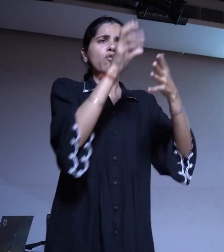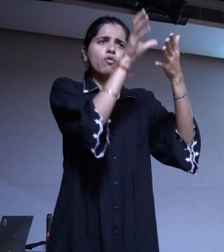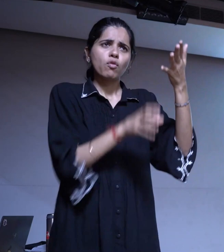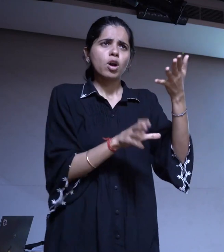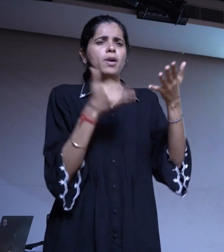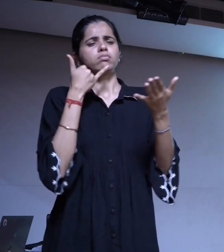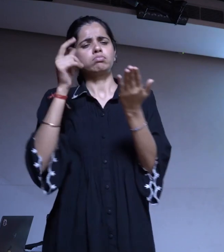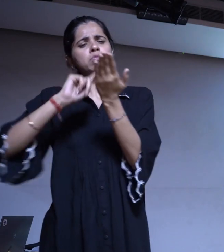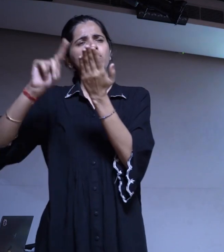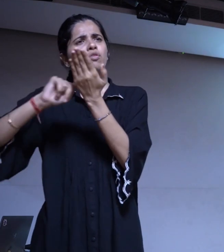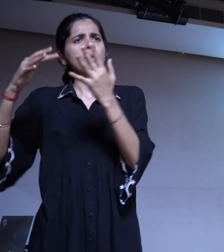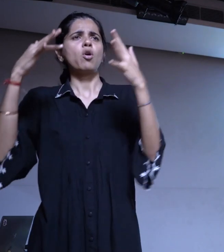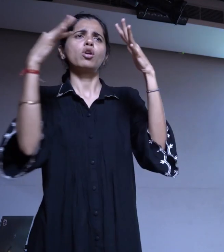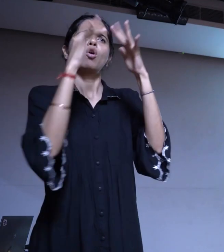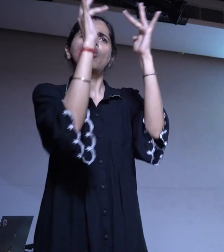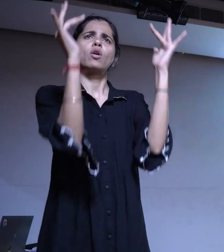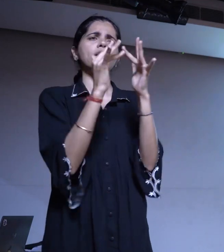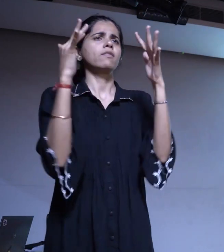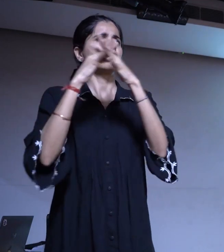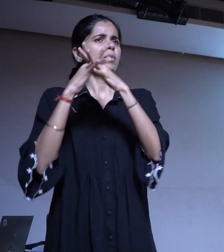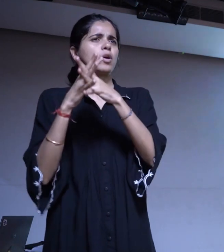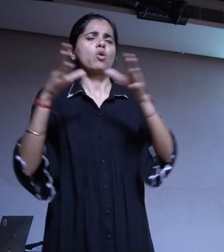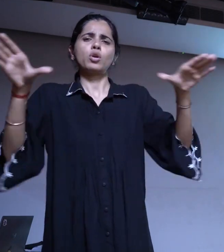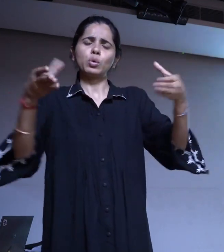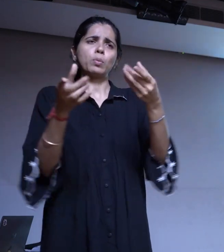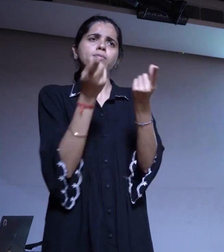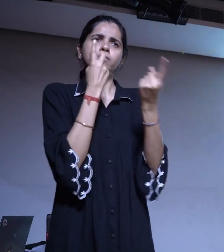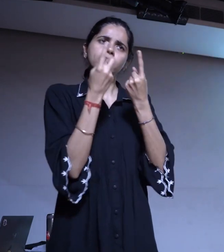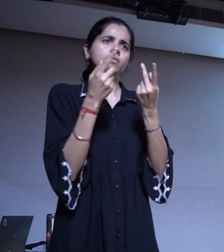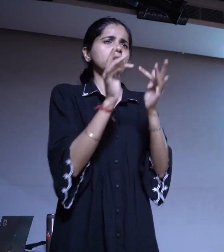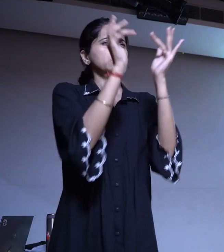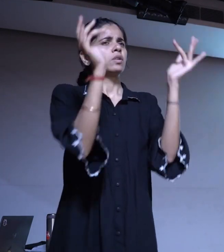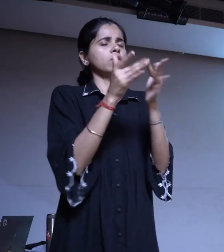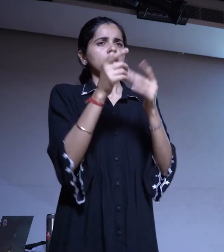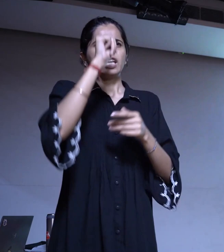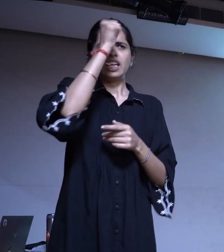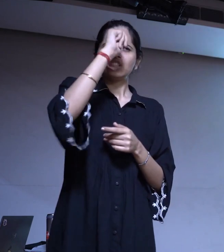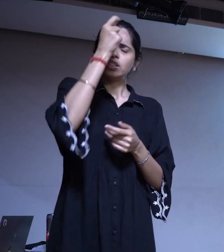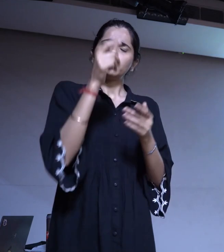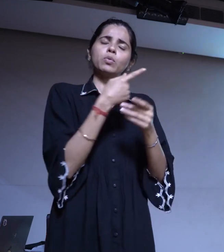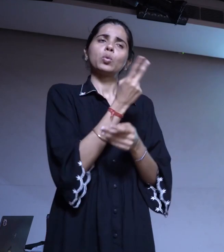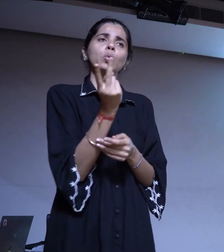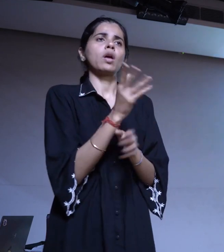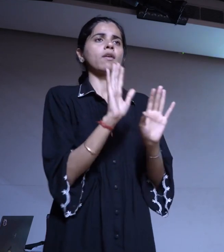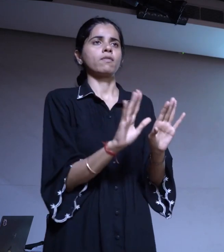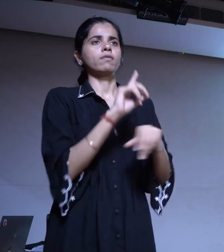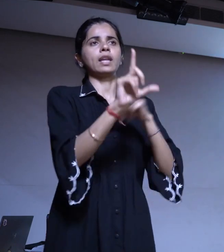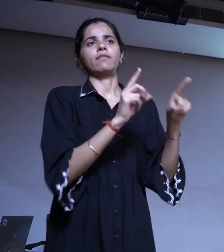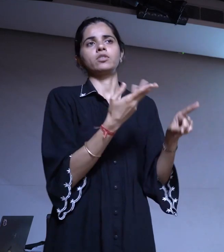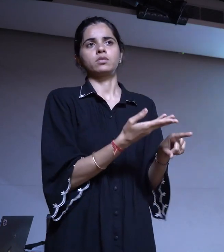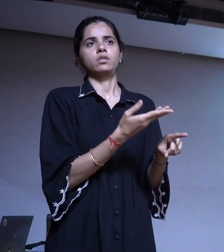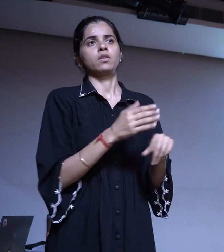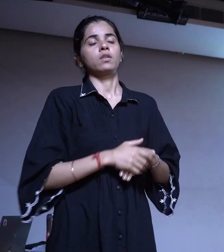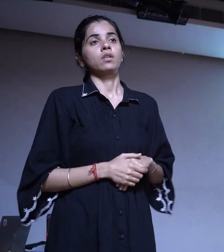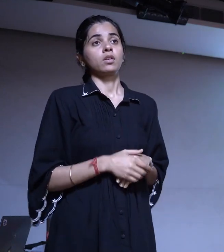format and is very adaptable to group testing it's right now available in English and Hindi so